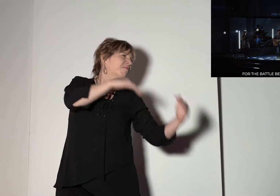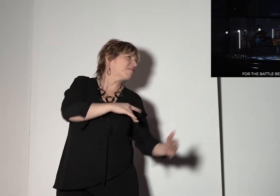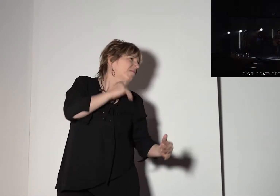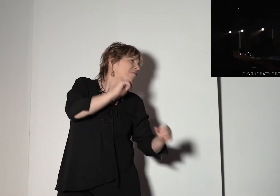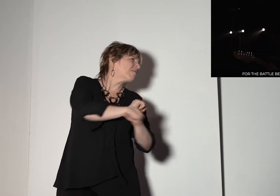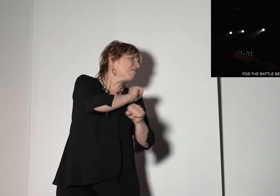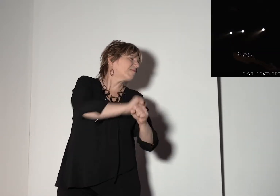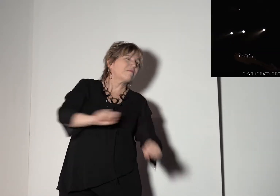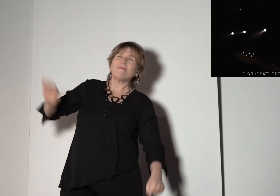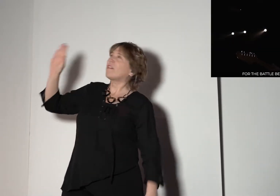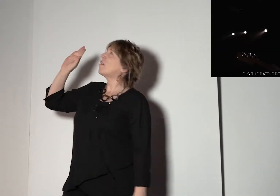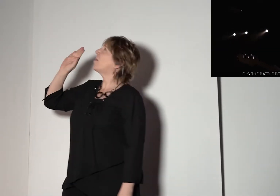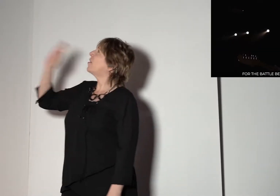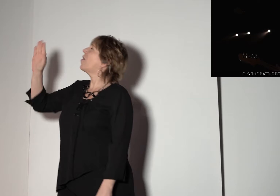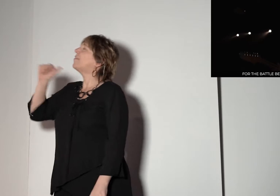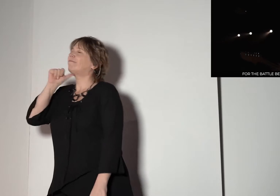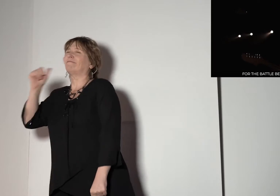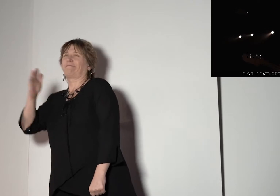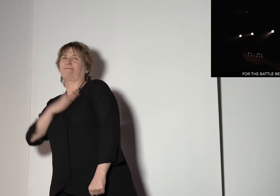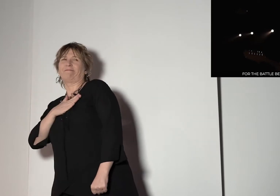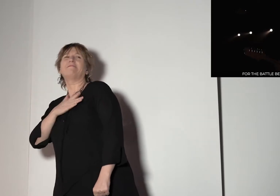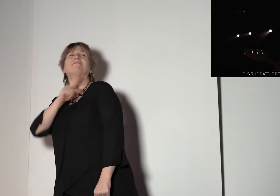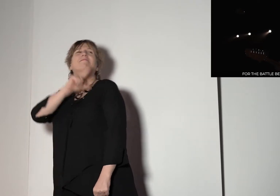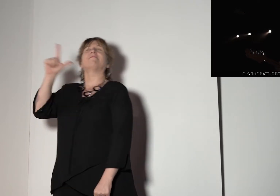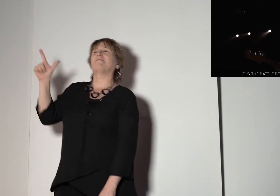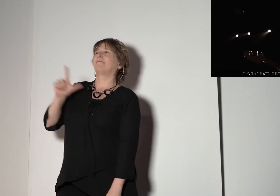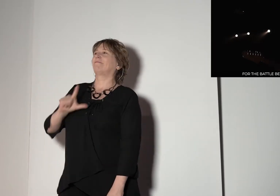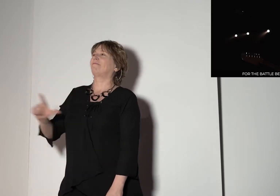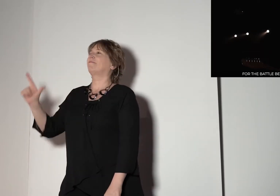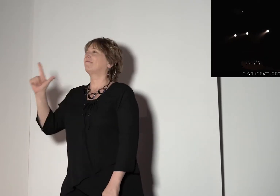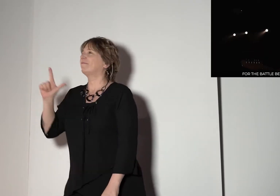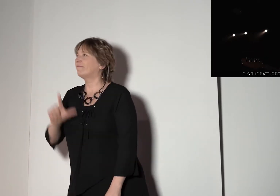the battle belongs to you,